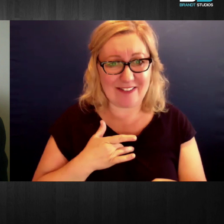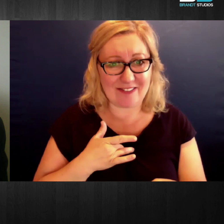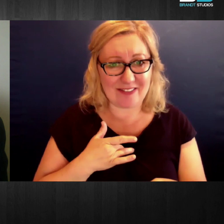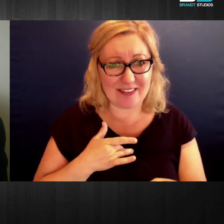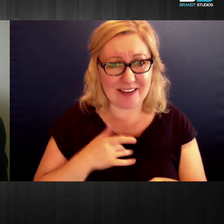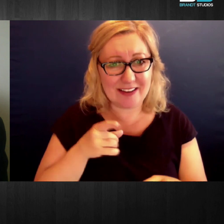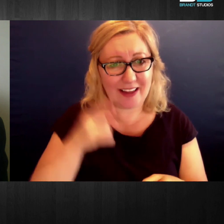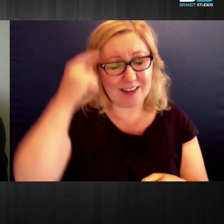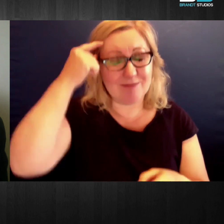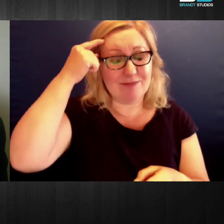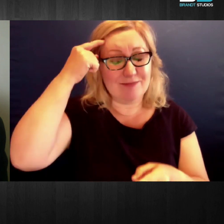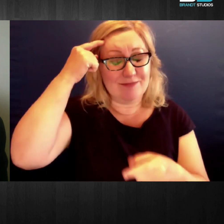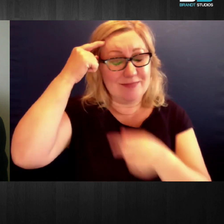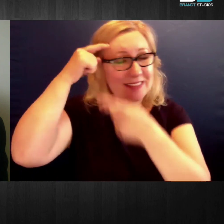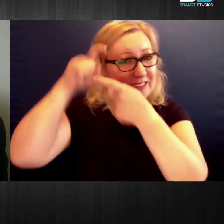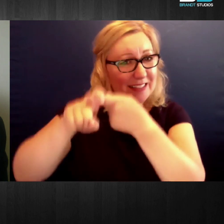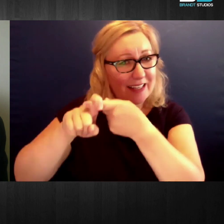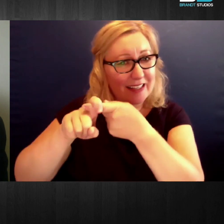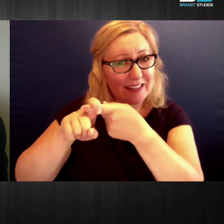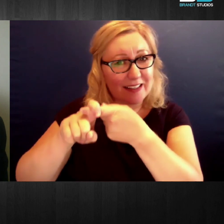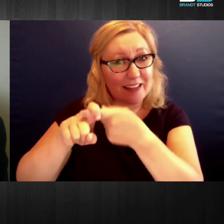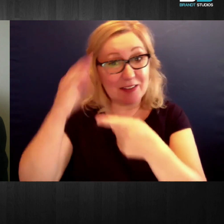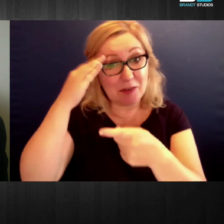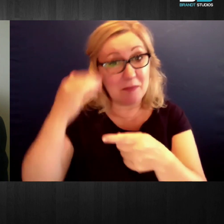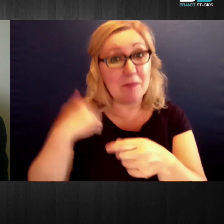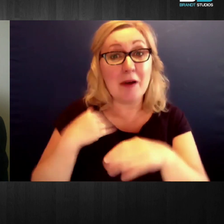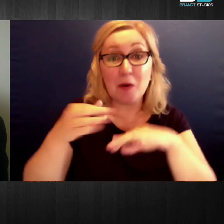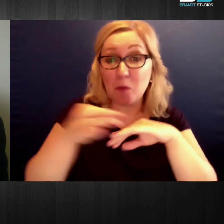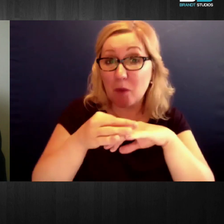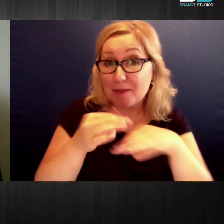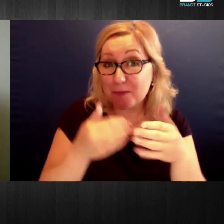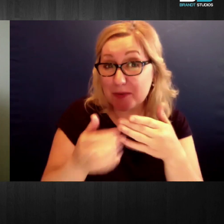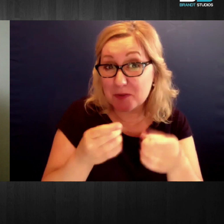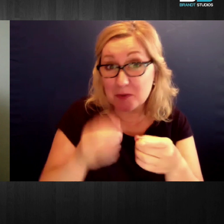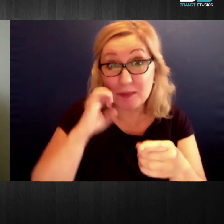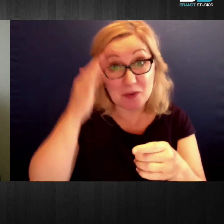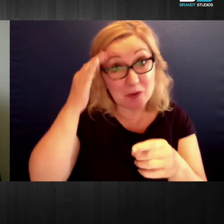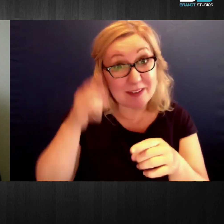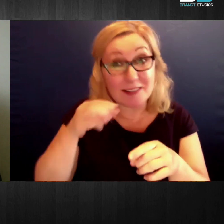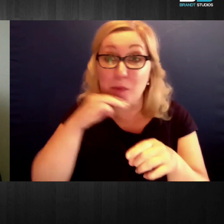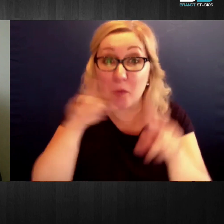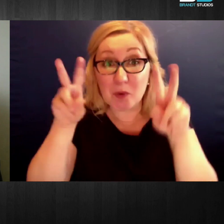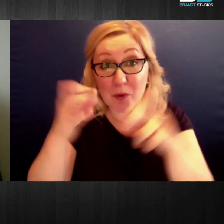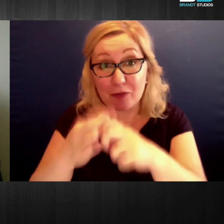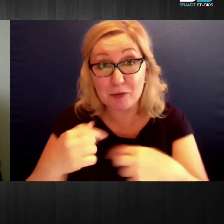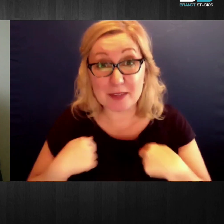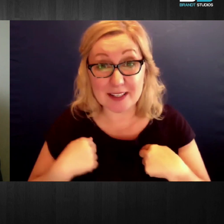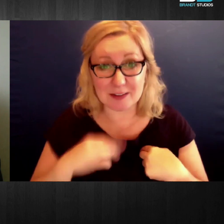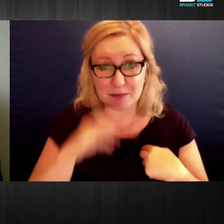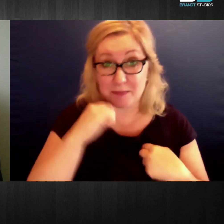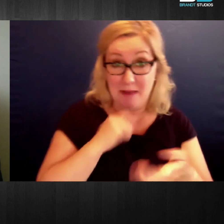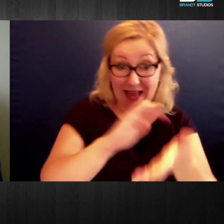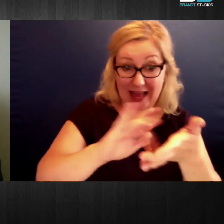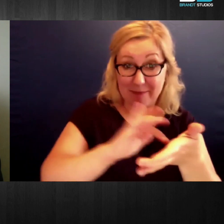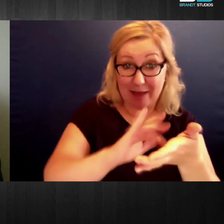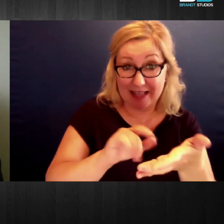engraved on the back of my iPad. It's one of these things that's there. But action can also be part of our music. The quest for social